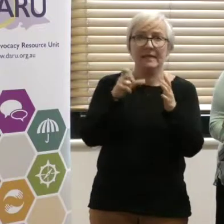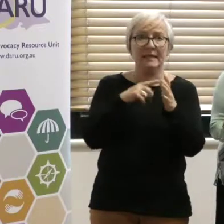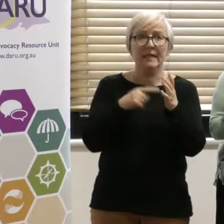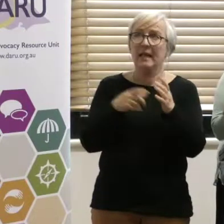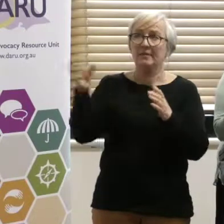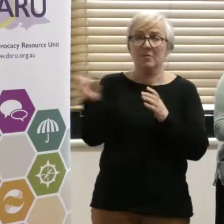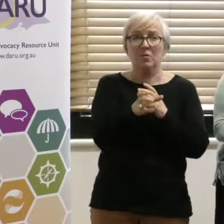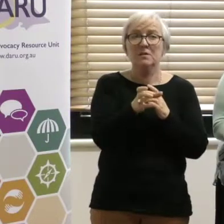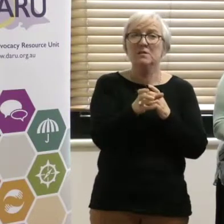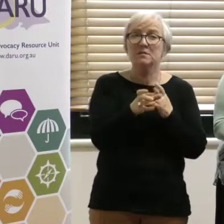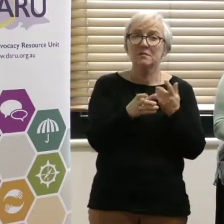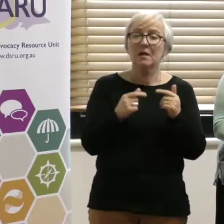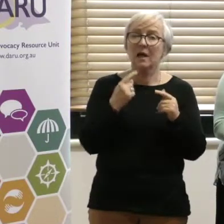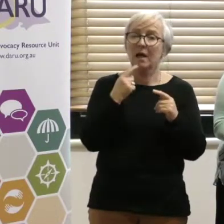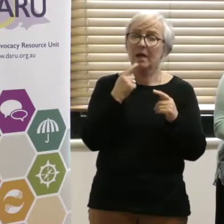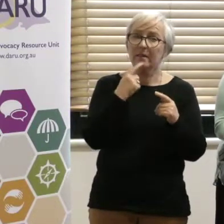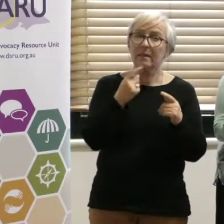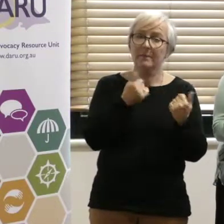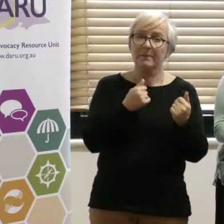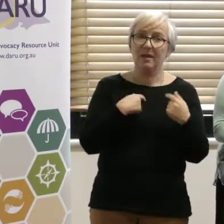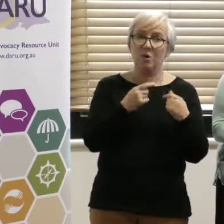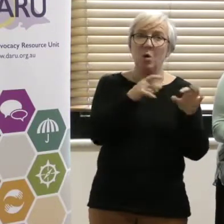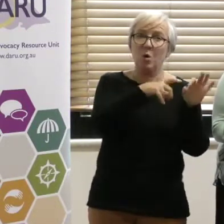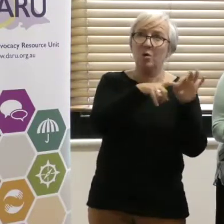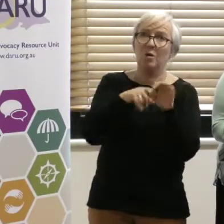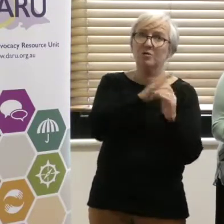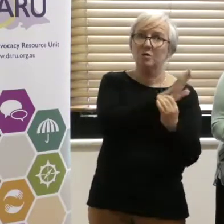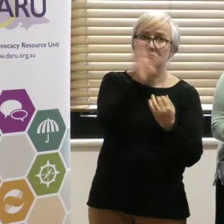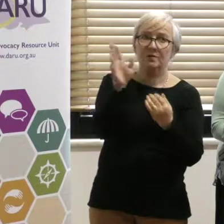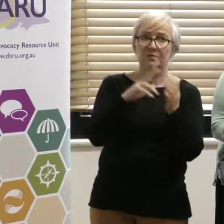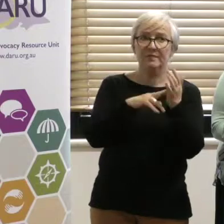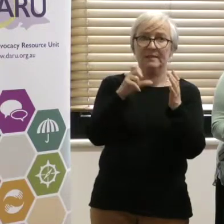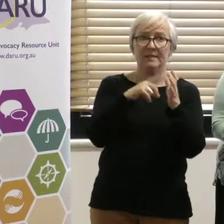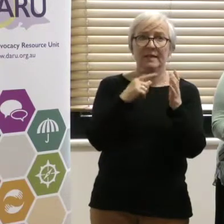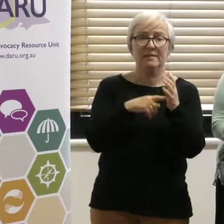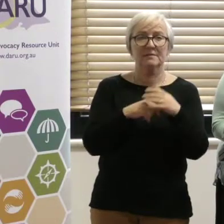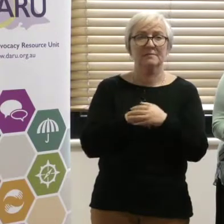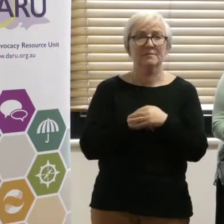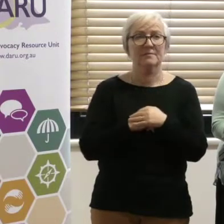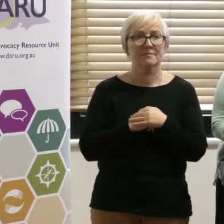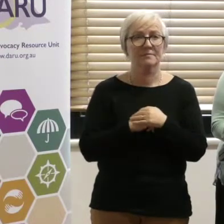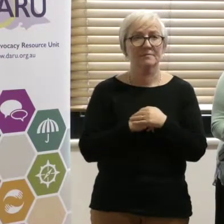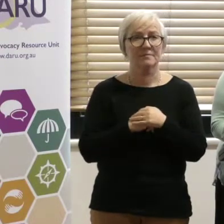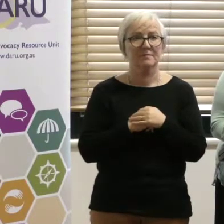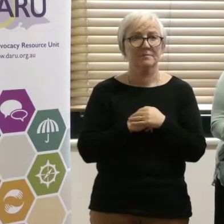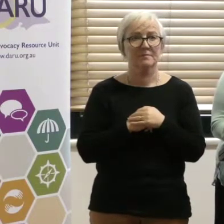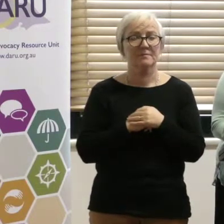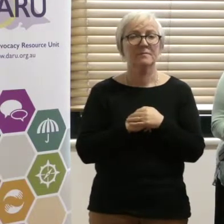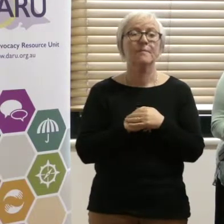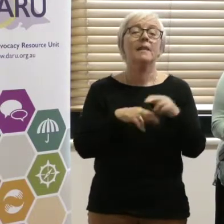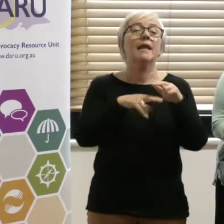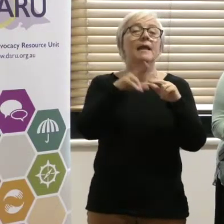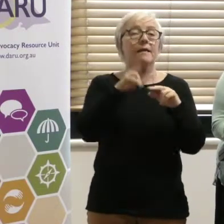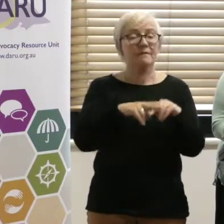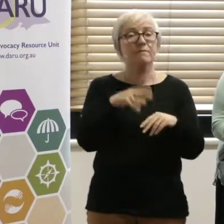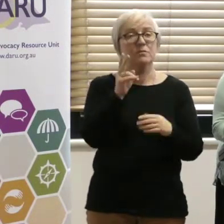suggest that those inquiries go directly to them. Unfortunately, I can't answer that question. All right? Sorry. Once But I just answer If VCAT make an order